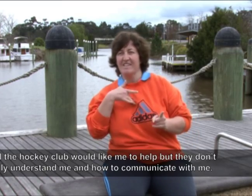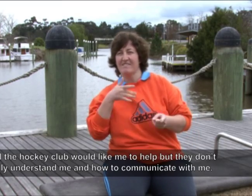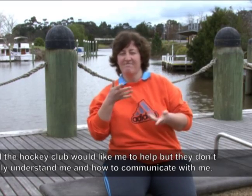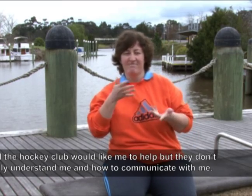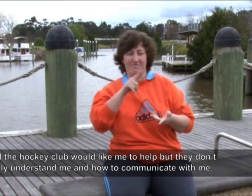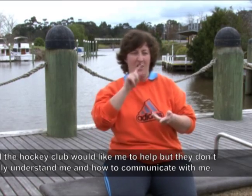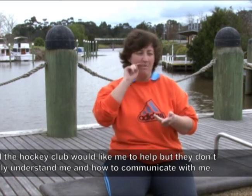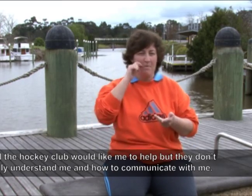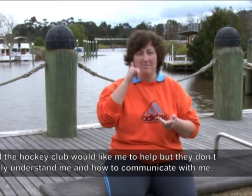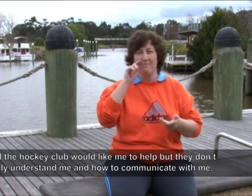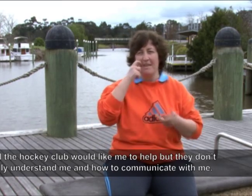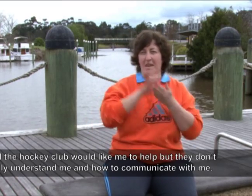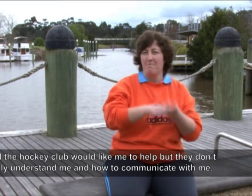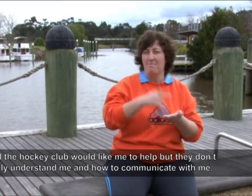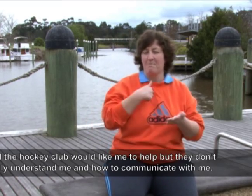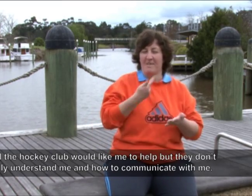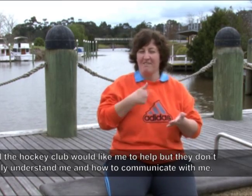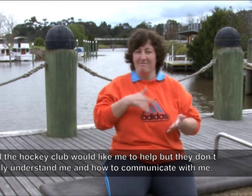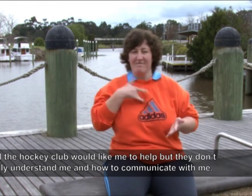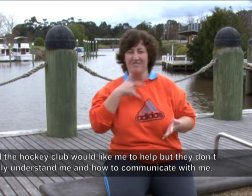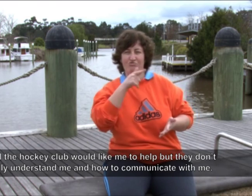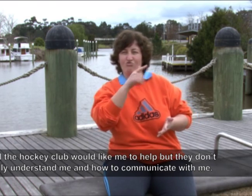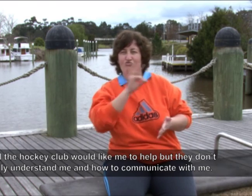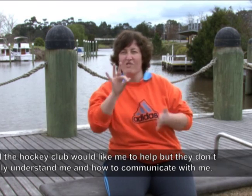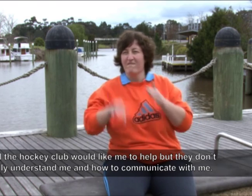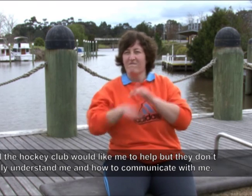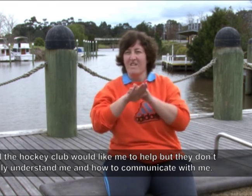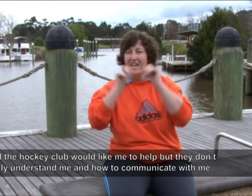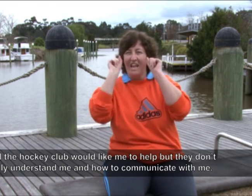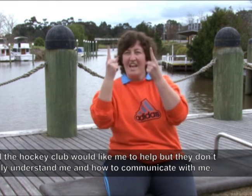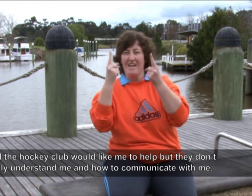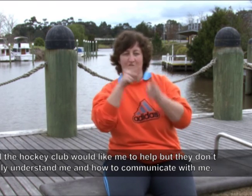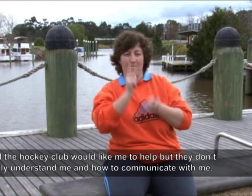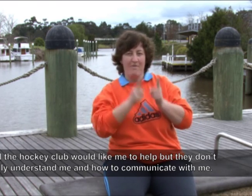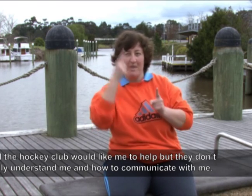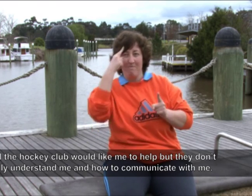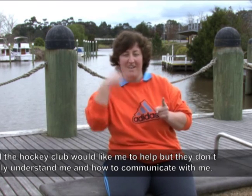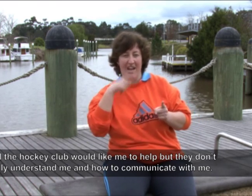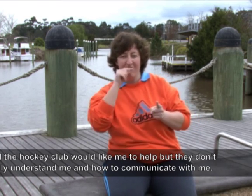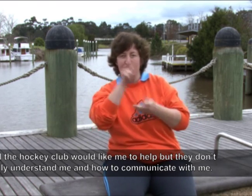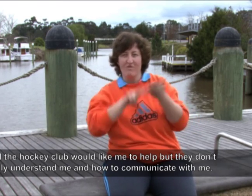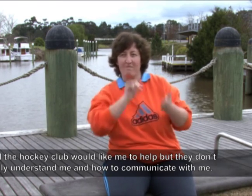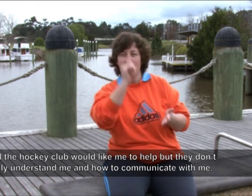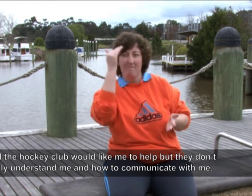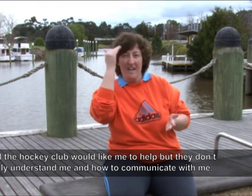I feel that the hockey club would like me to help, but they don't really understand me and how to communicate with